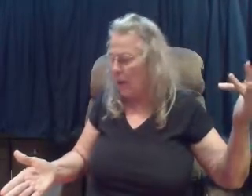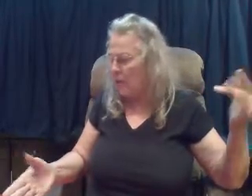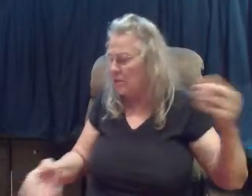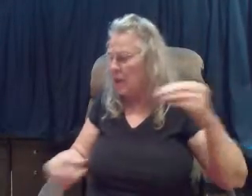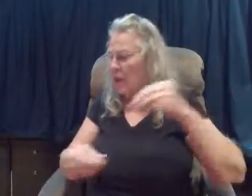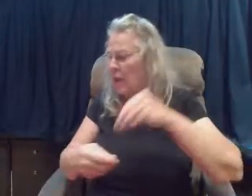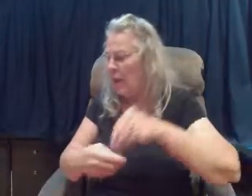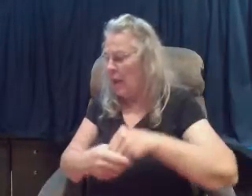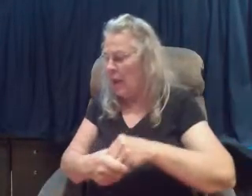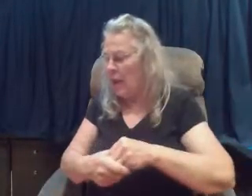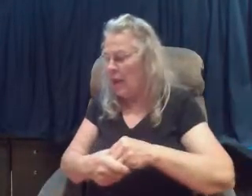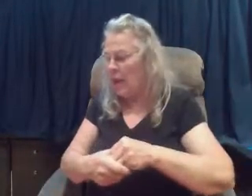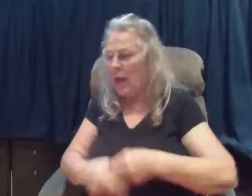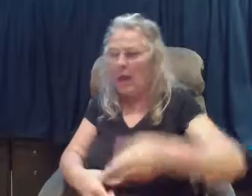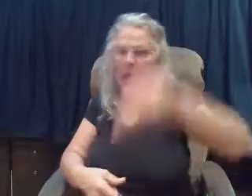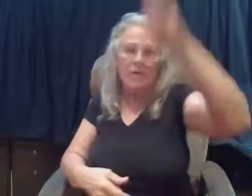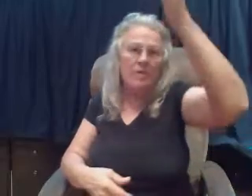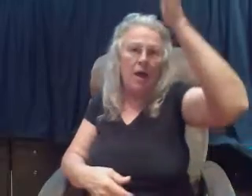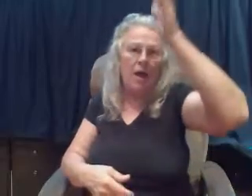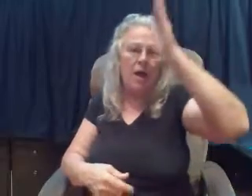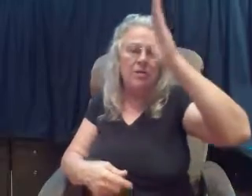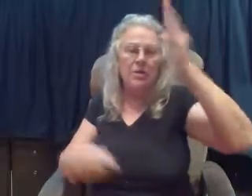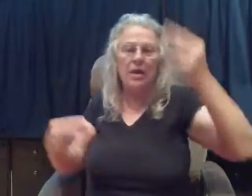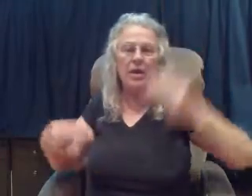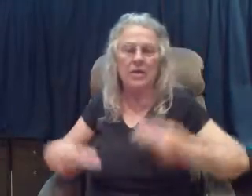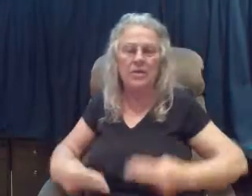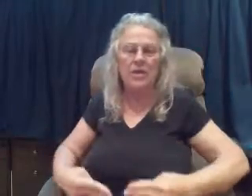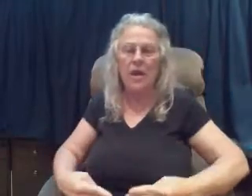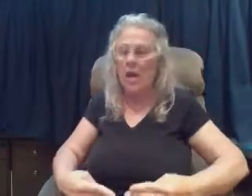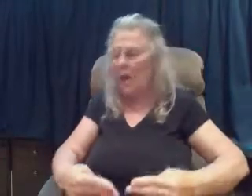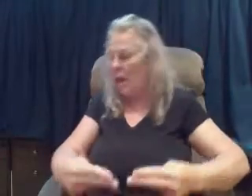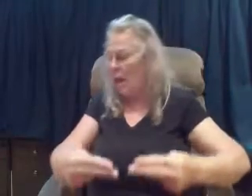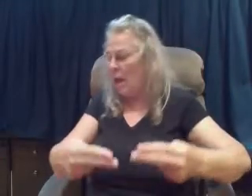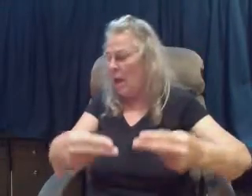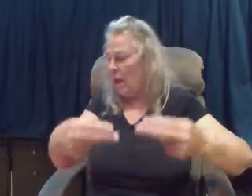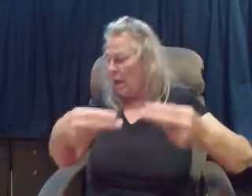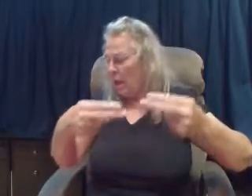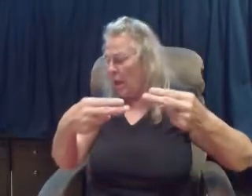Gloria in excelsis